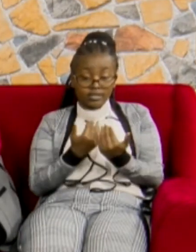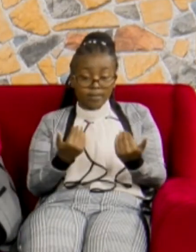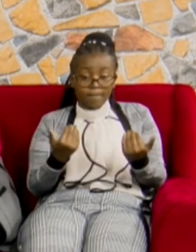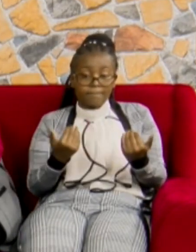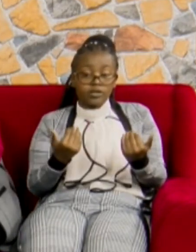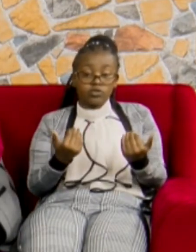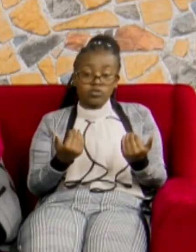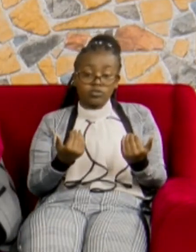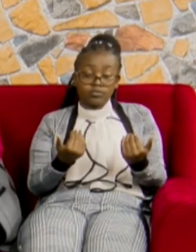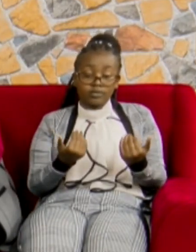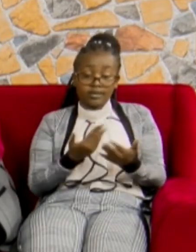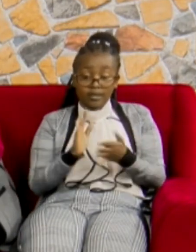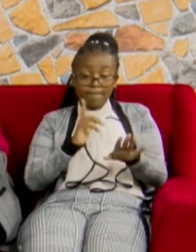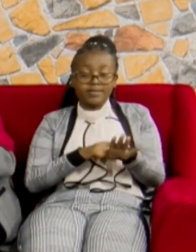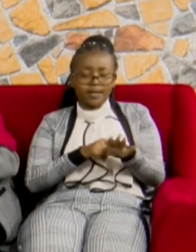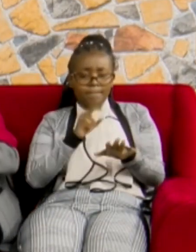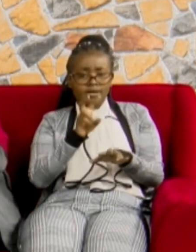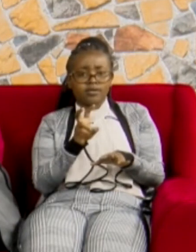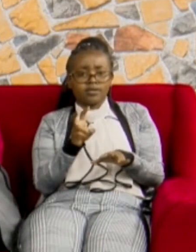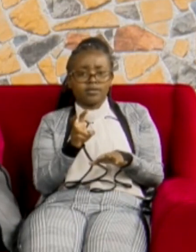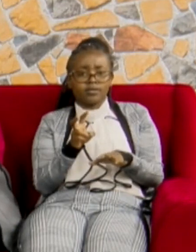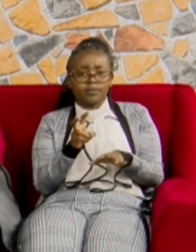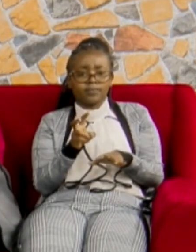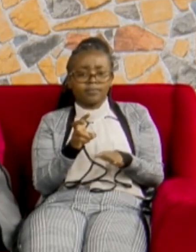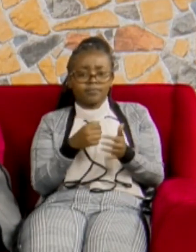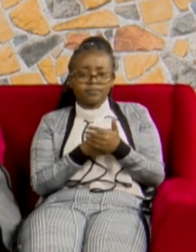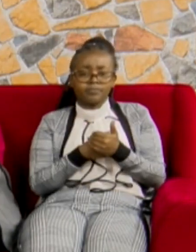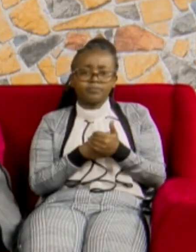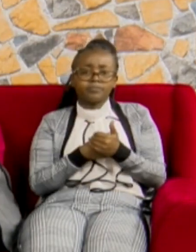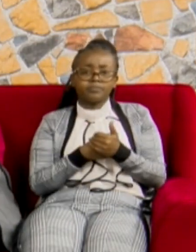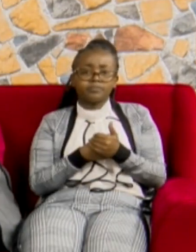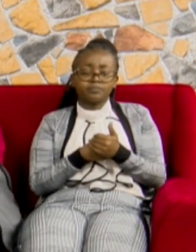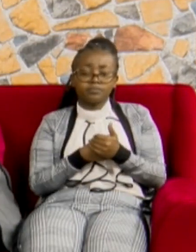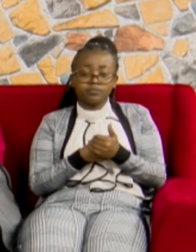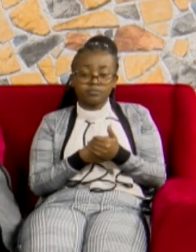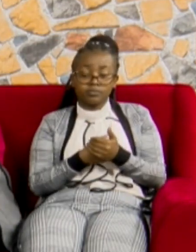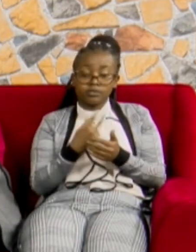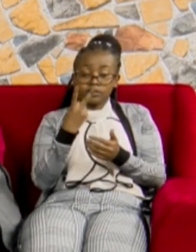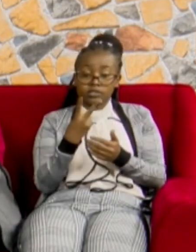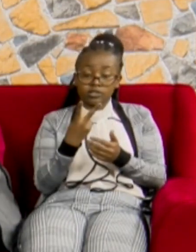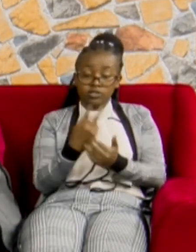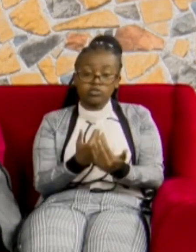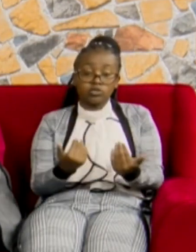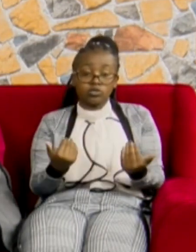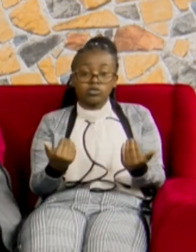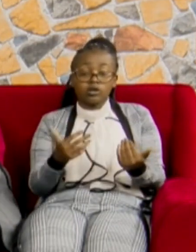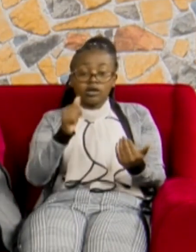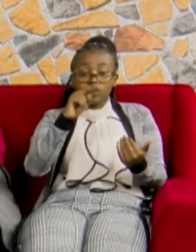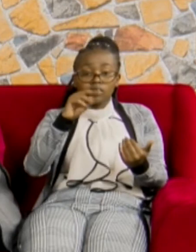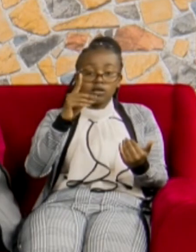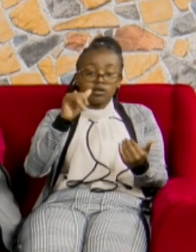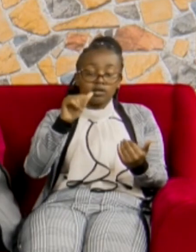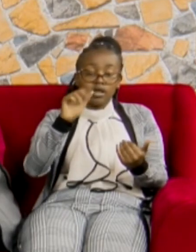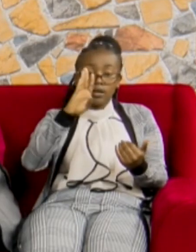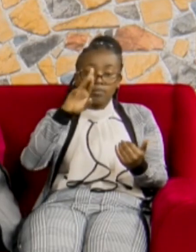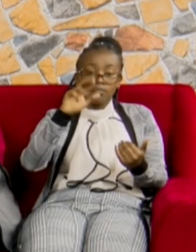the... Sibling too, because you know, sometimes sometimes I look at, like the two kids, Andrew and Bradley, because